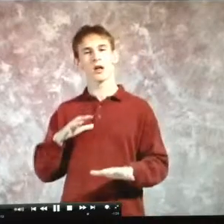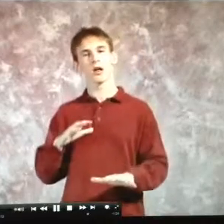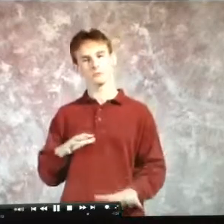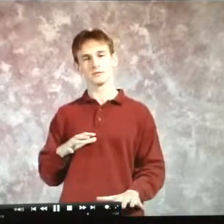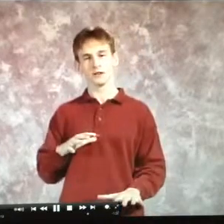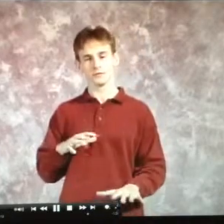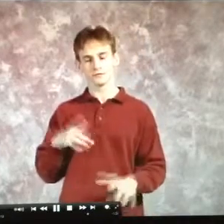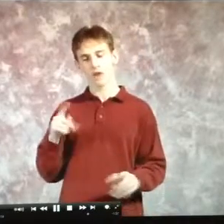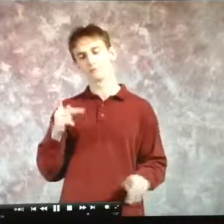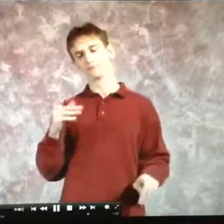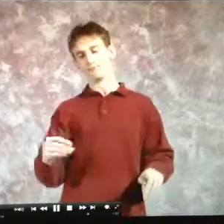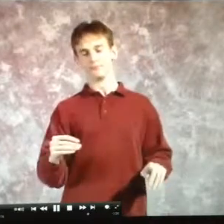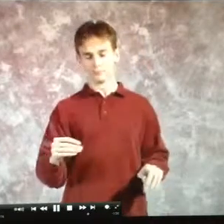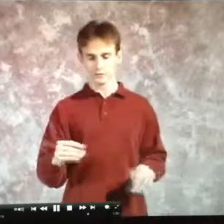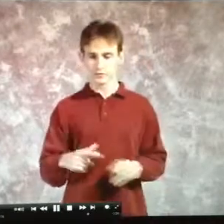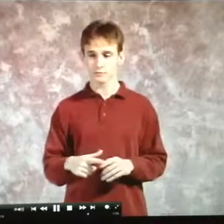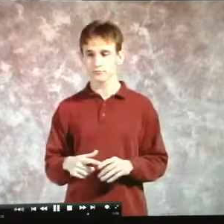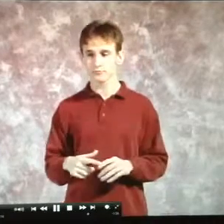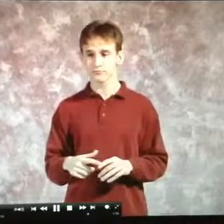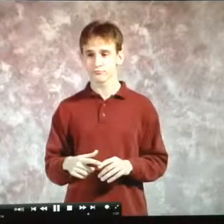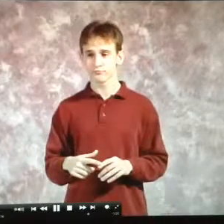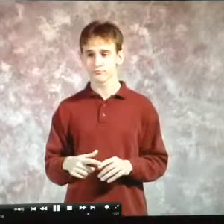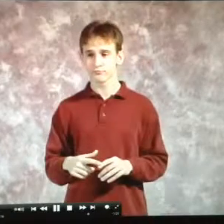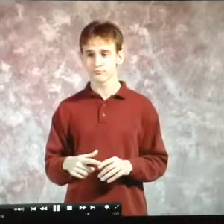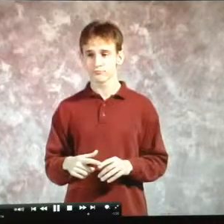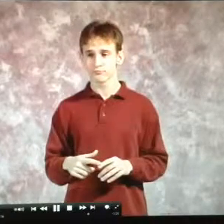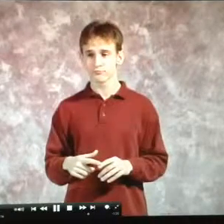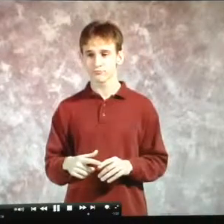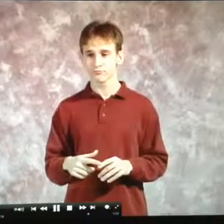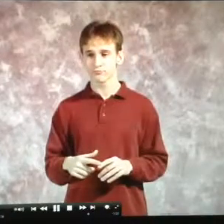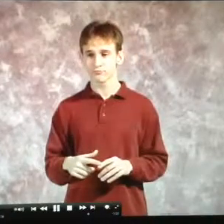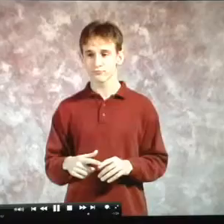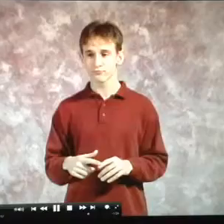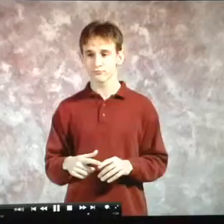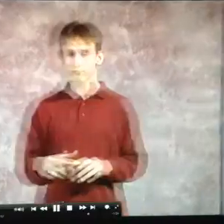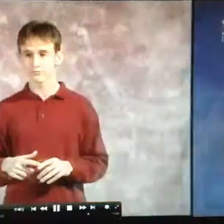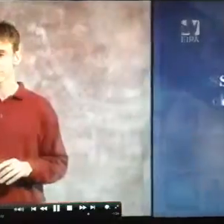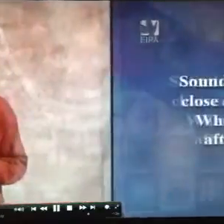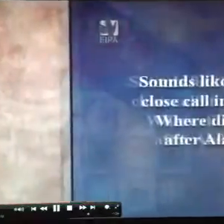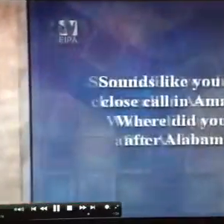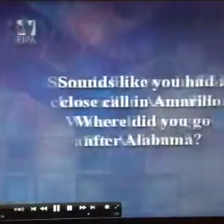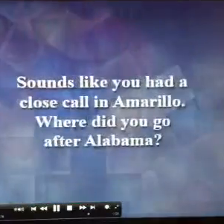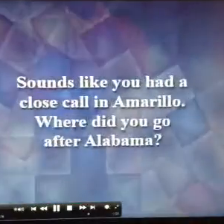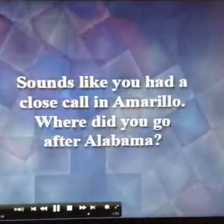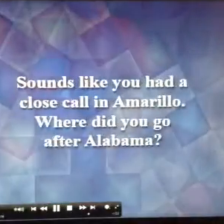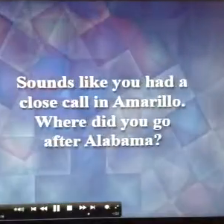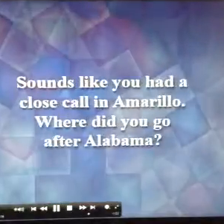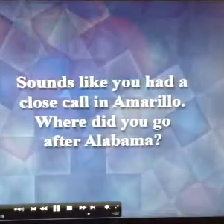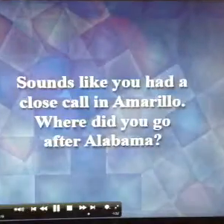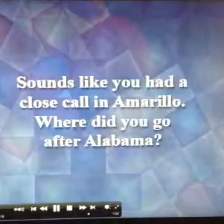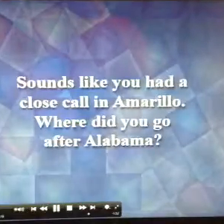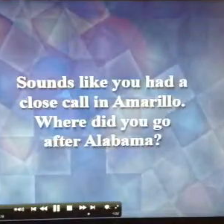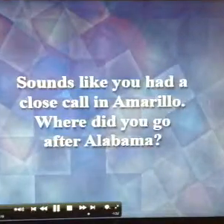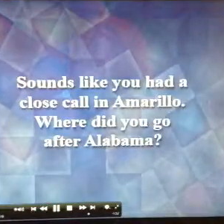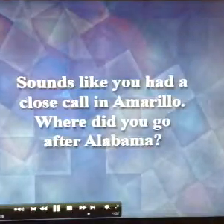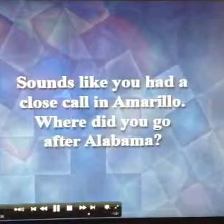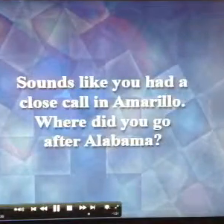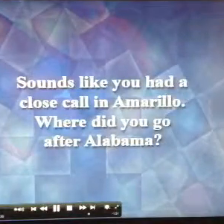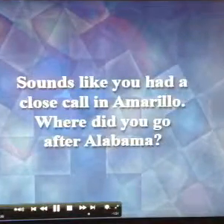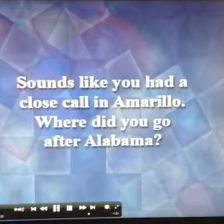long. And we just had to calm down. And then we left. Sounds like you